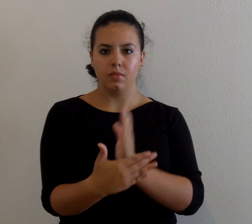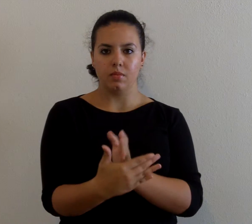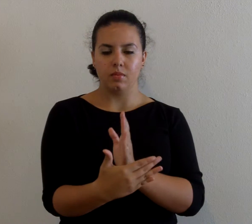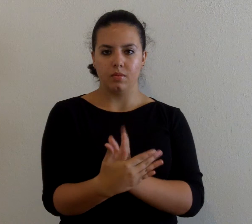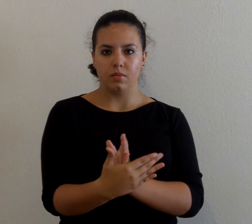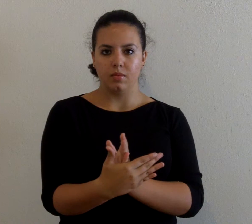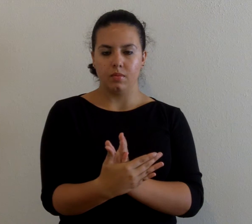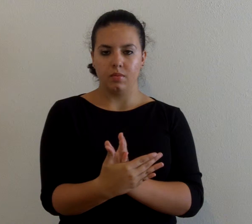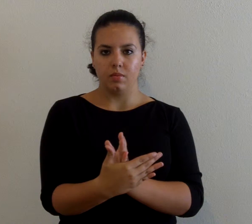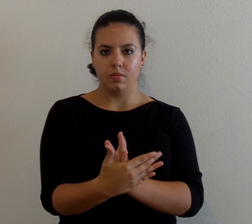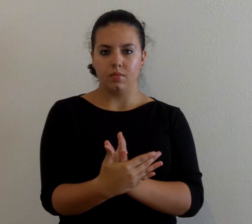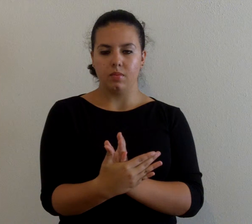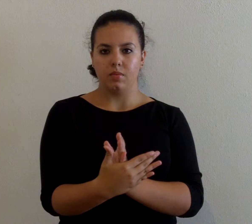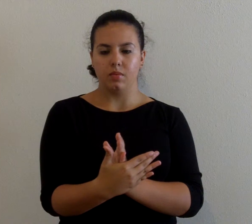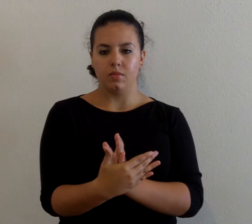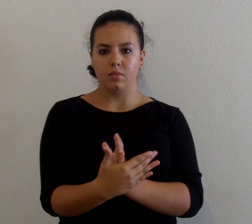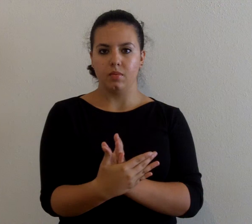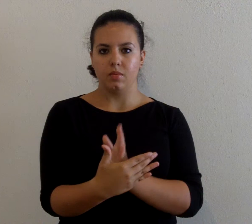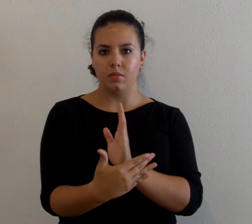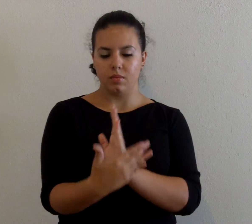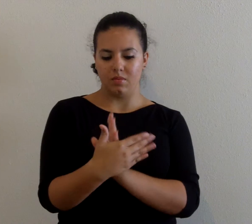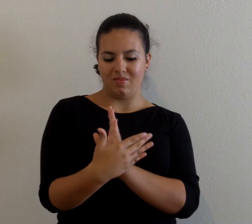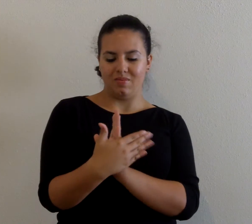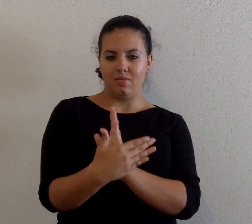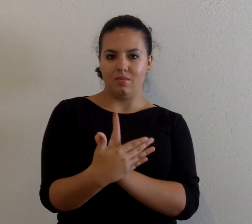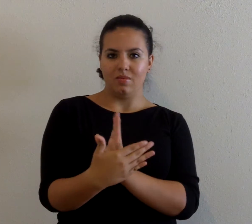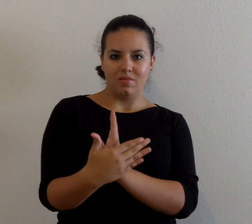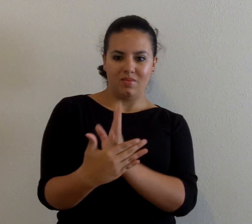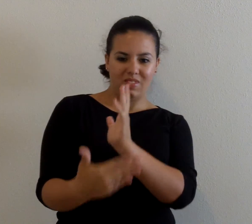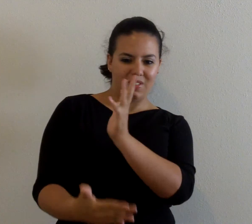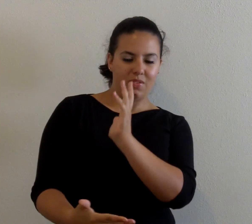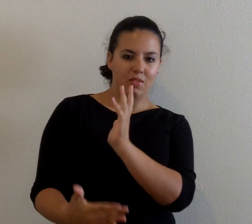bother. In the sense of, don't bother them. Leave them alone. Don't bother them.